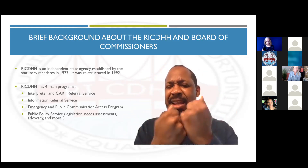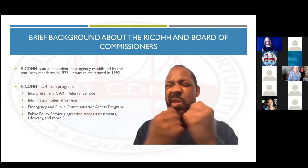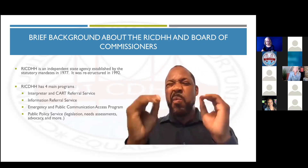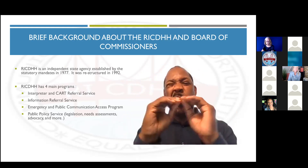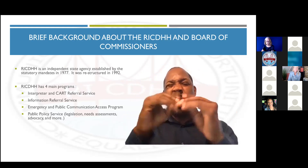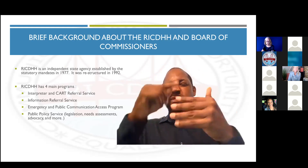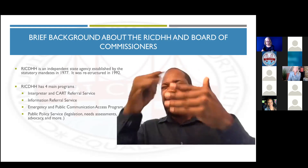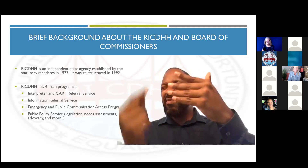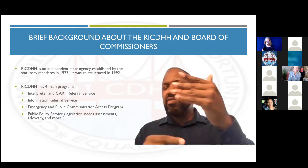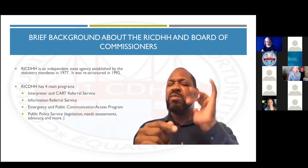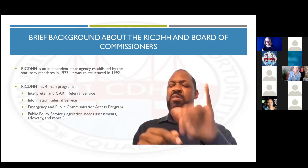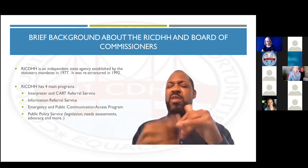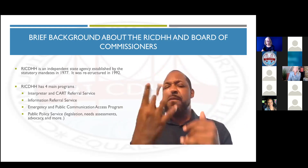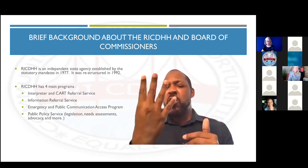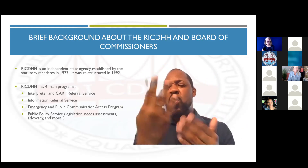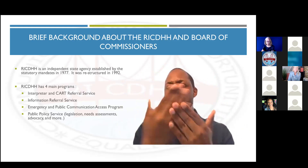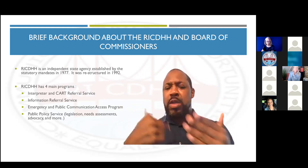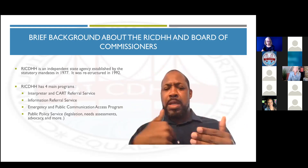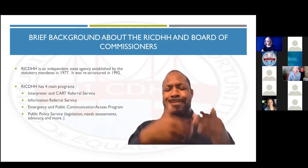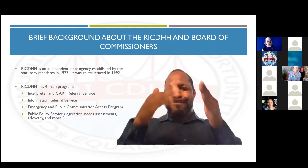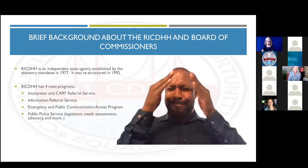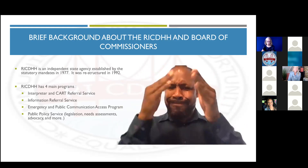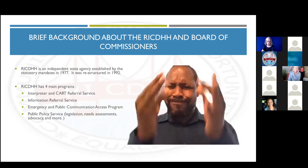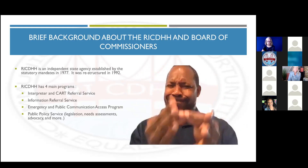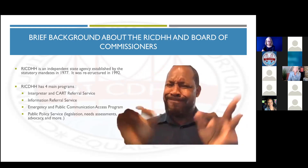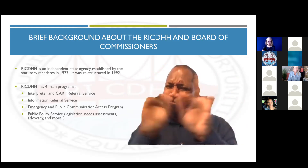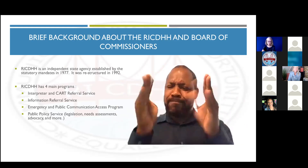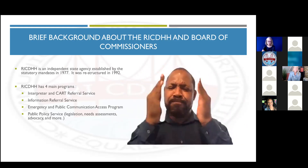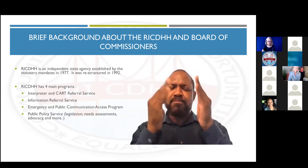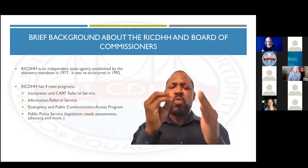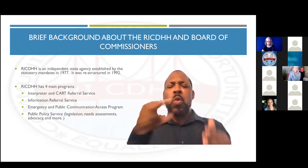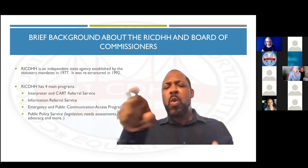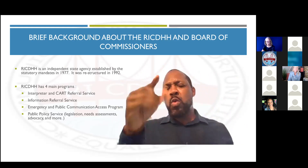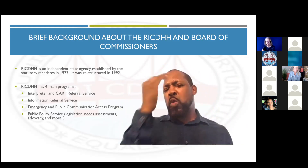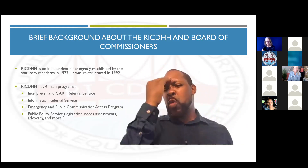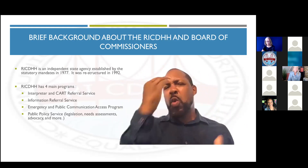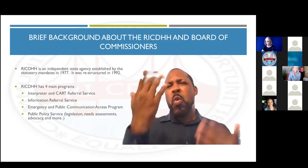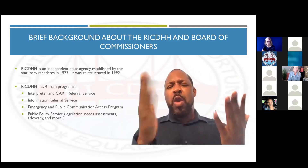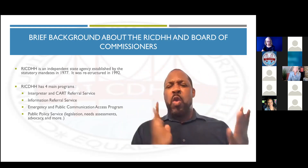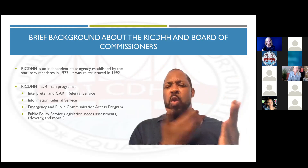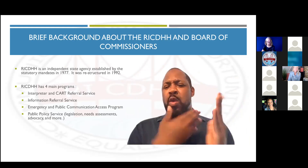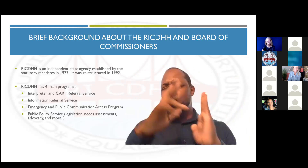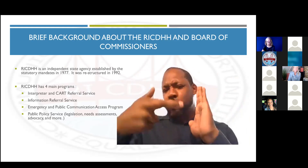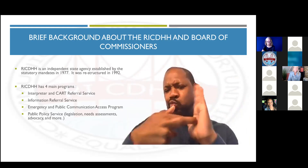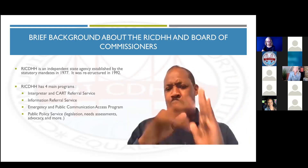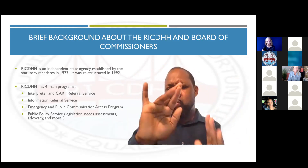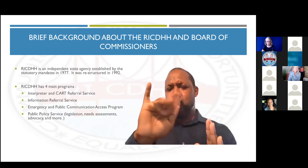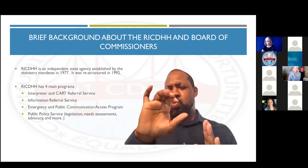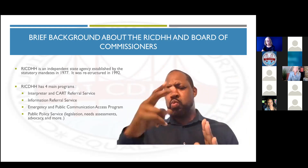we do a needs assessment. So there are 4 different areas that we focus on that impact the deaf community.